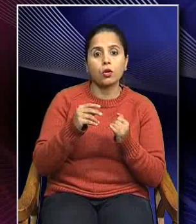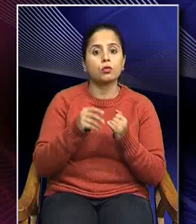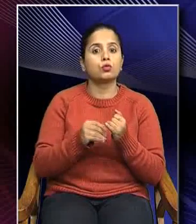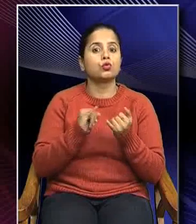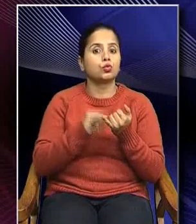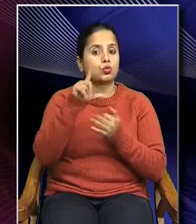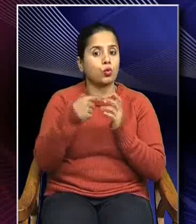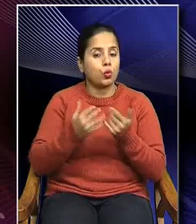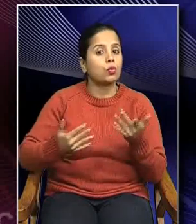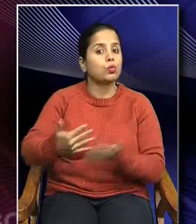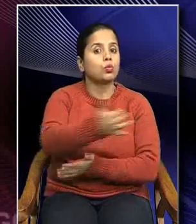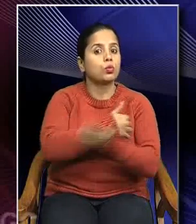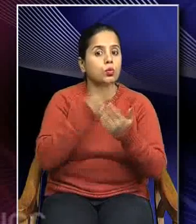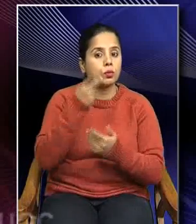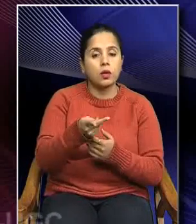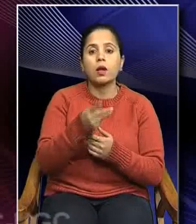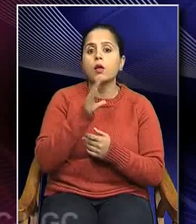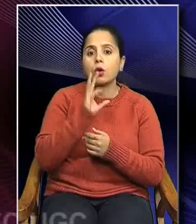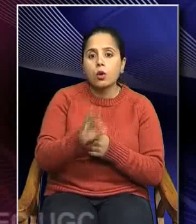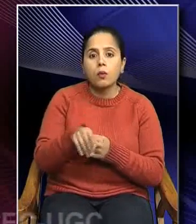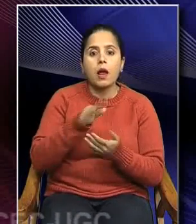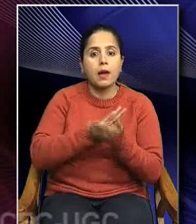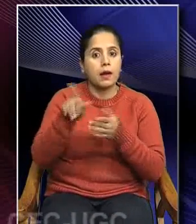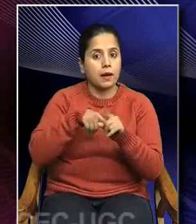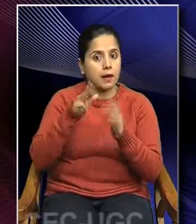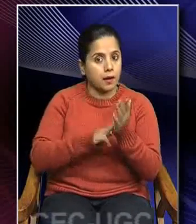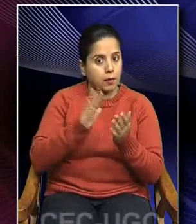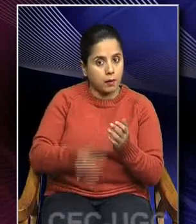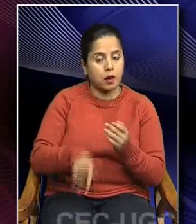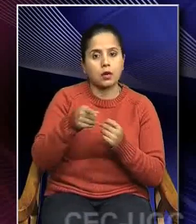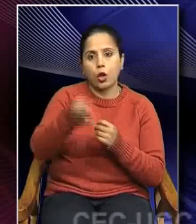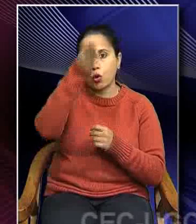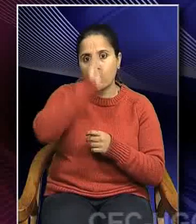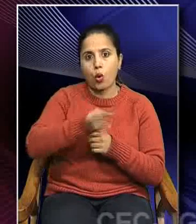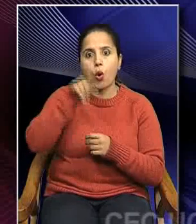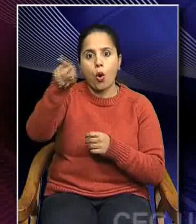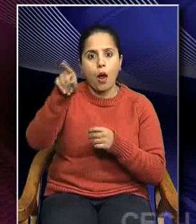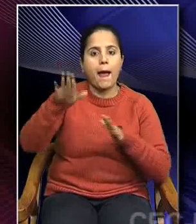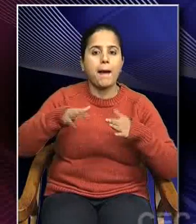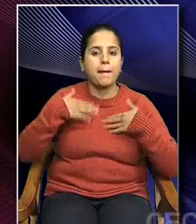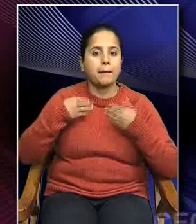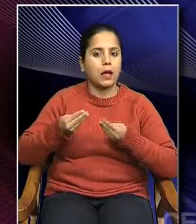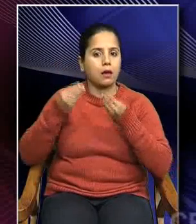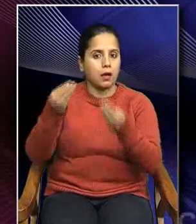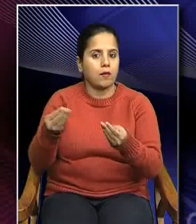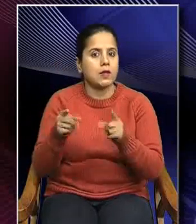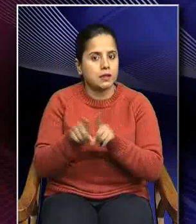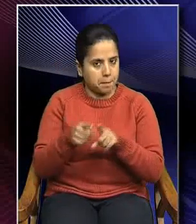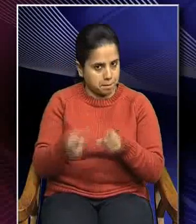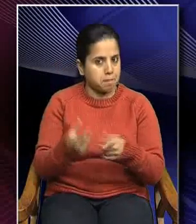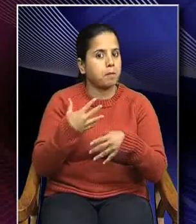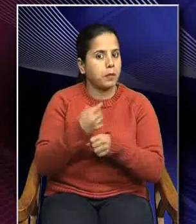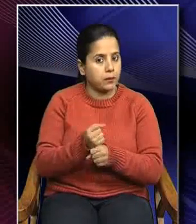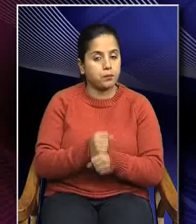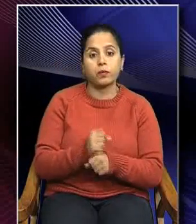are actually hymns written to propitiate God, to make gods happy, right?